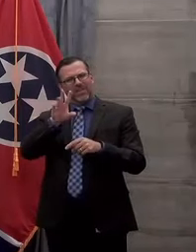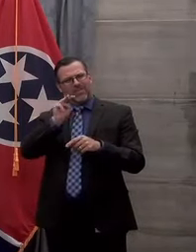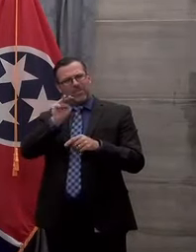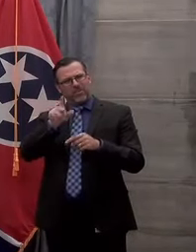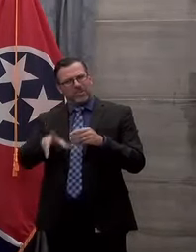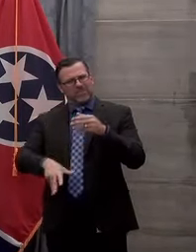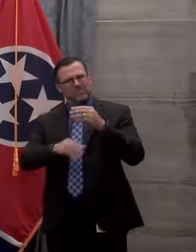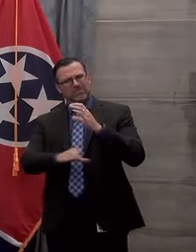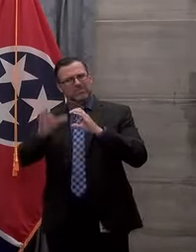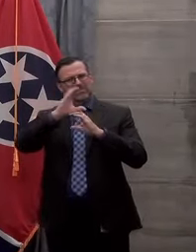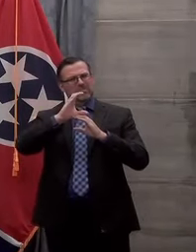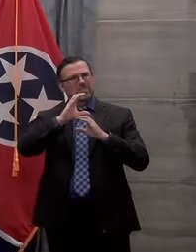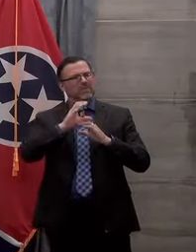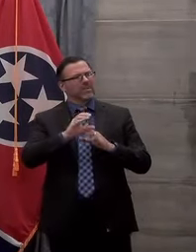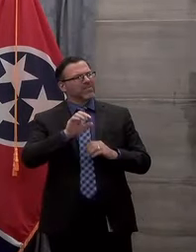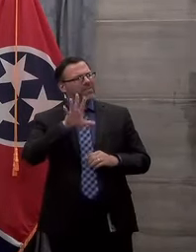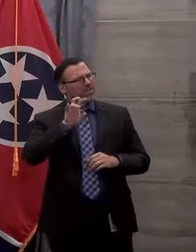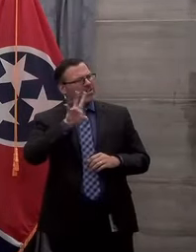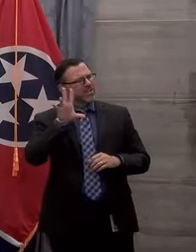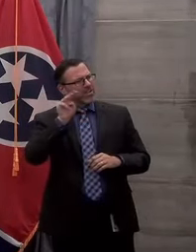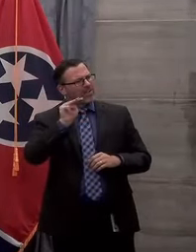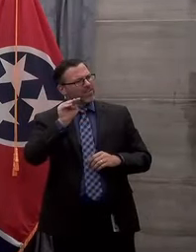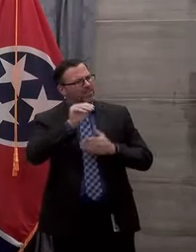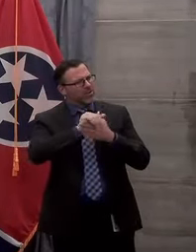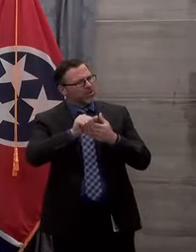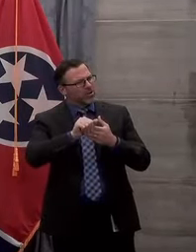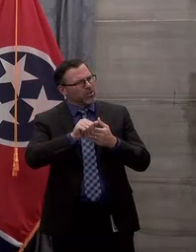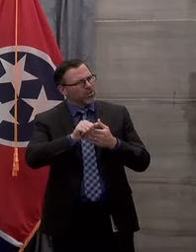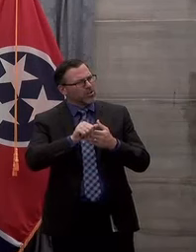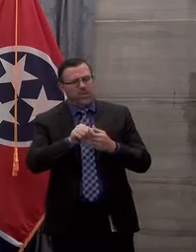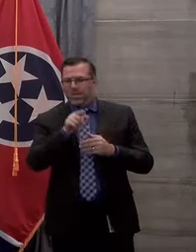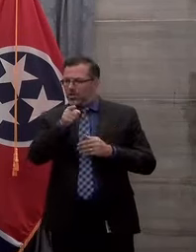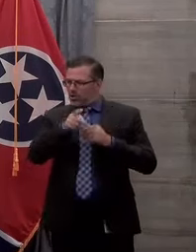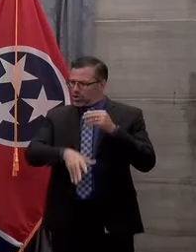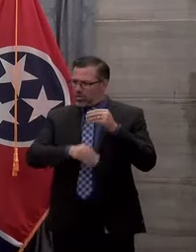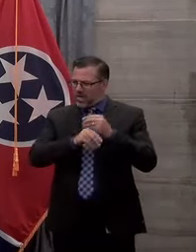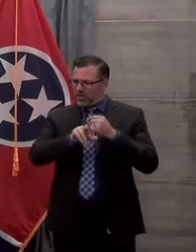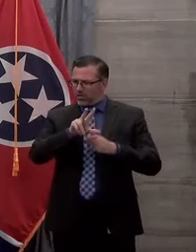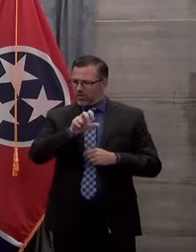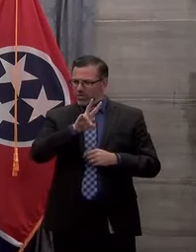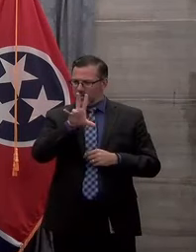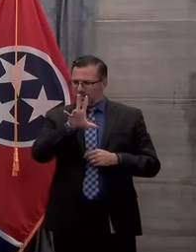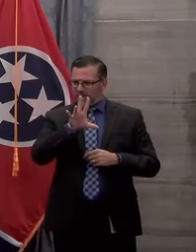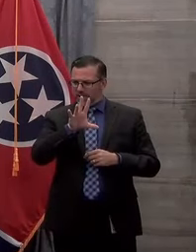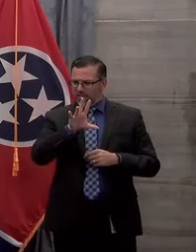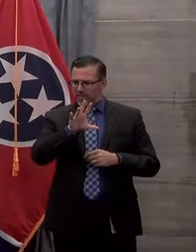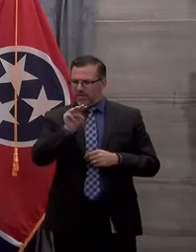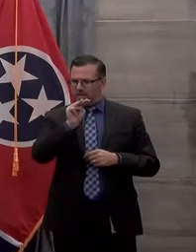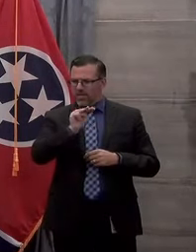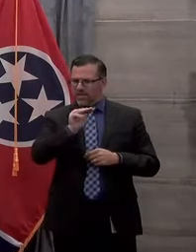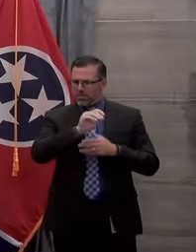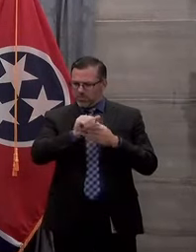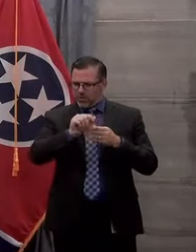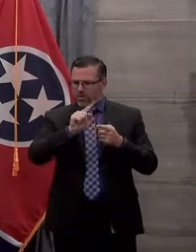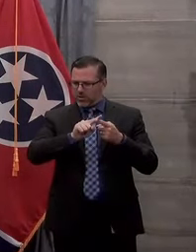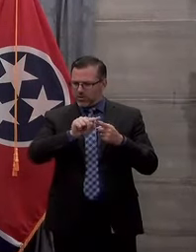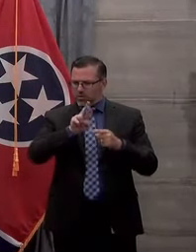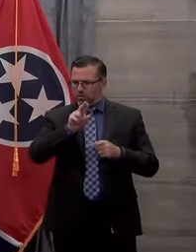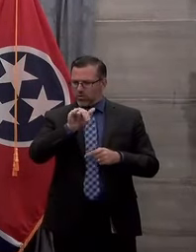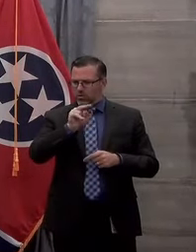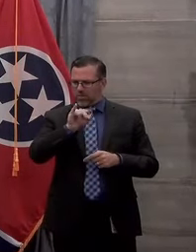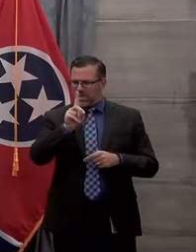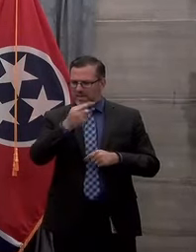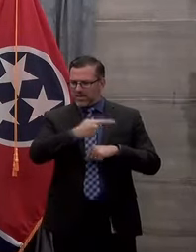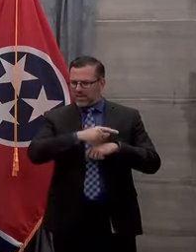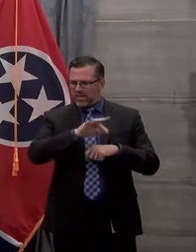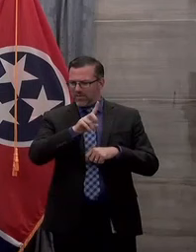Yeah, I'm not sure what your $575 million. Add $375 million or so to the rainy day fund.